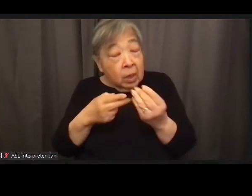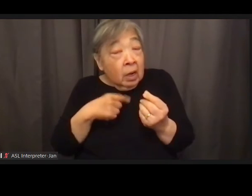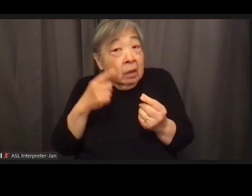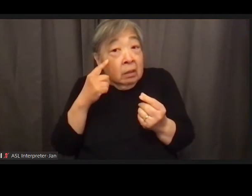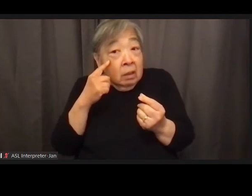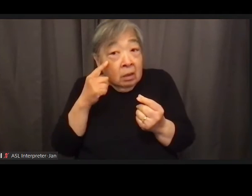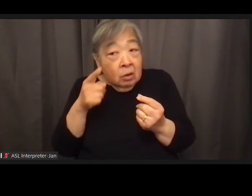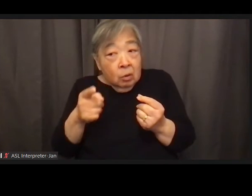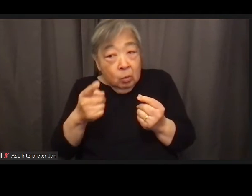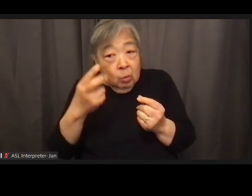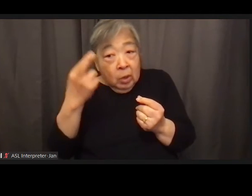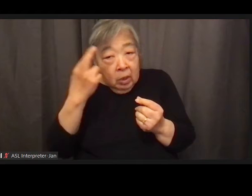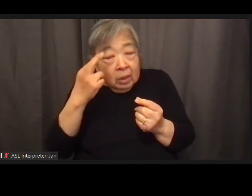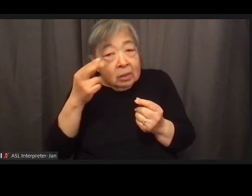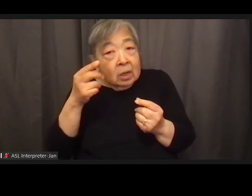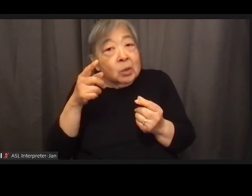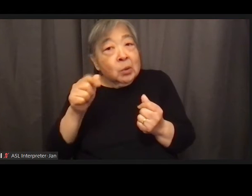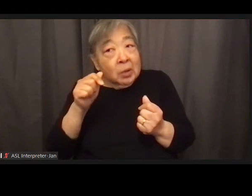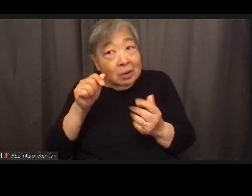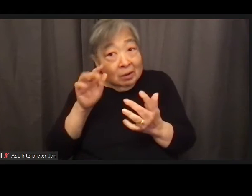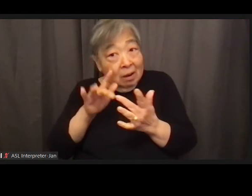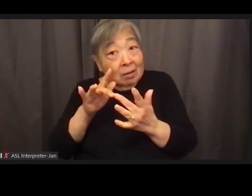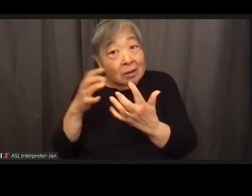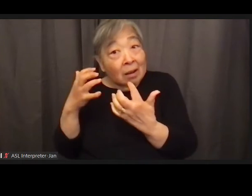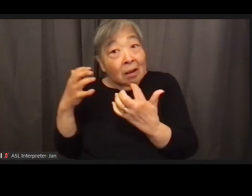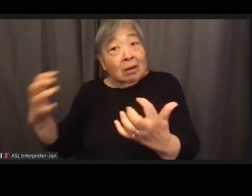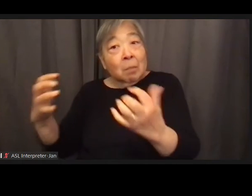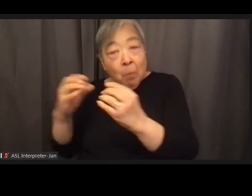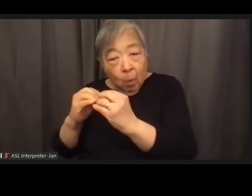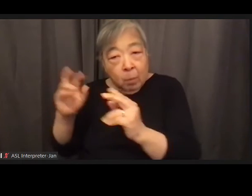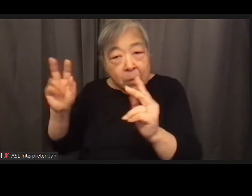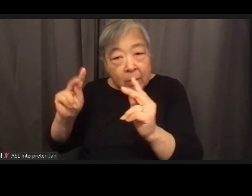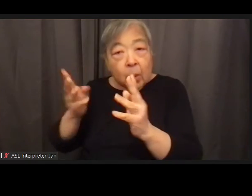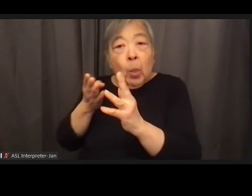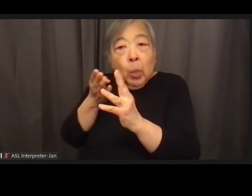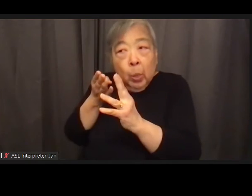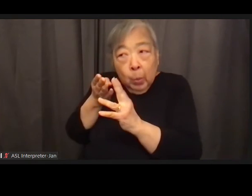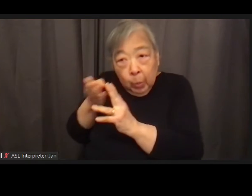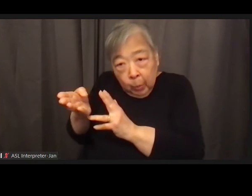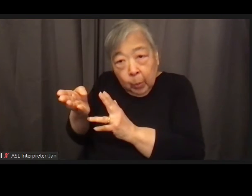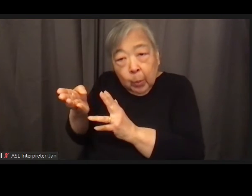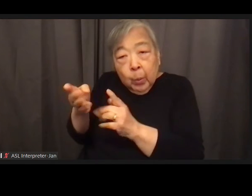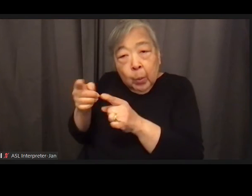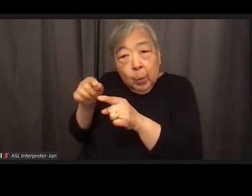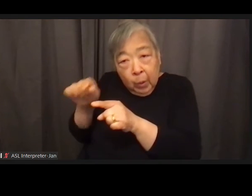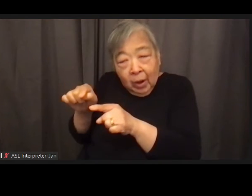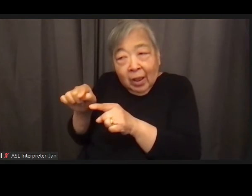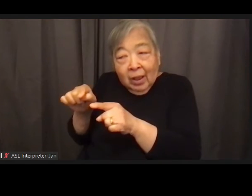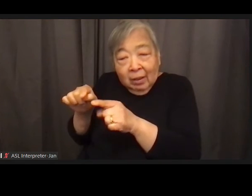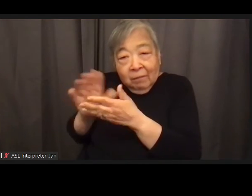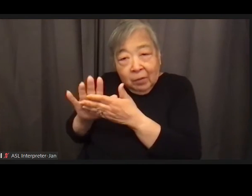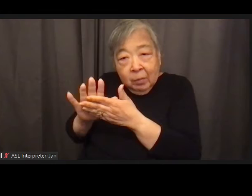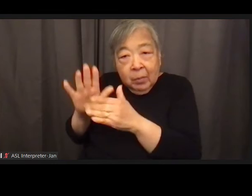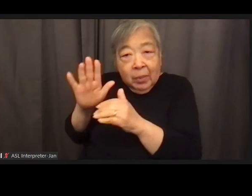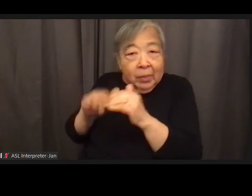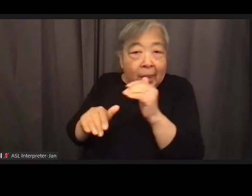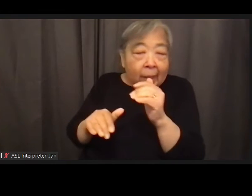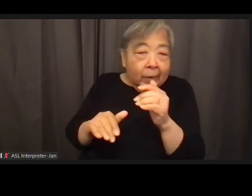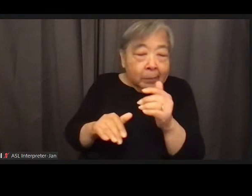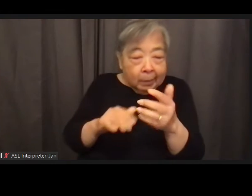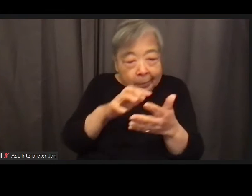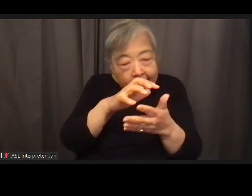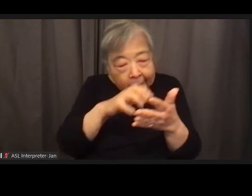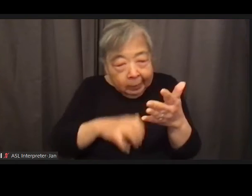realize that you can reach more people through this medium than you are through, as you say, maybe the dry text or the very